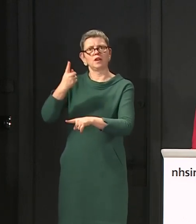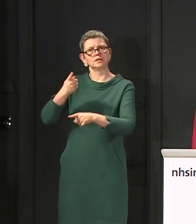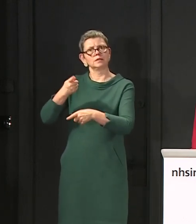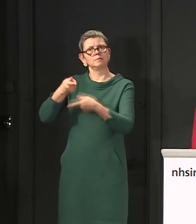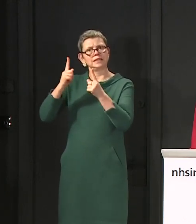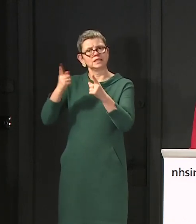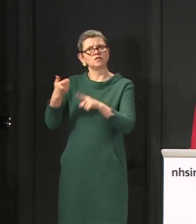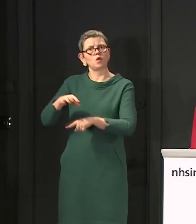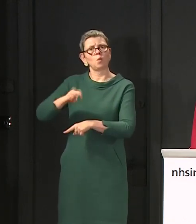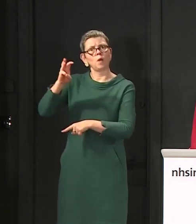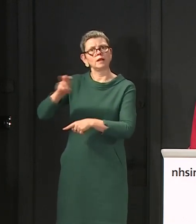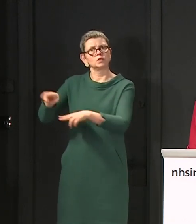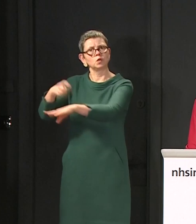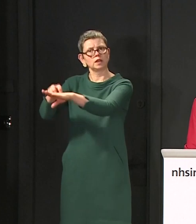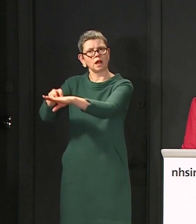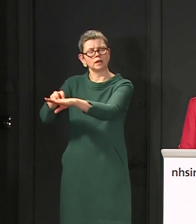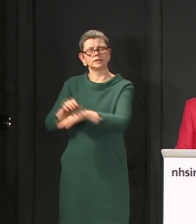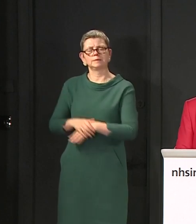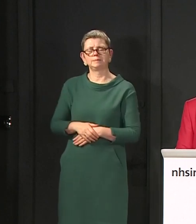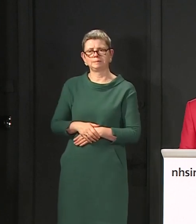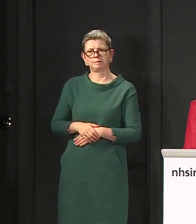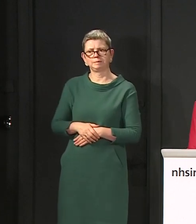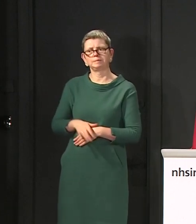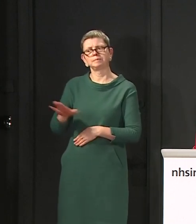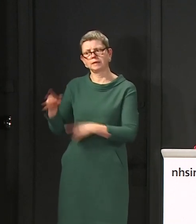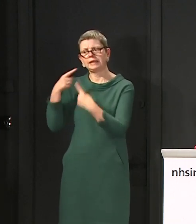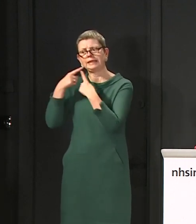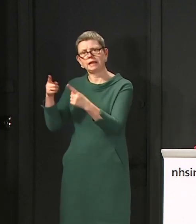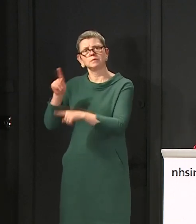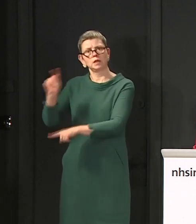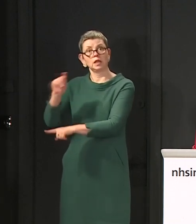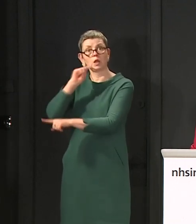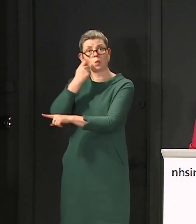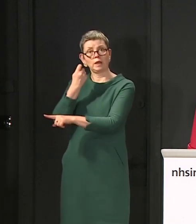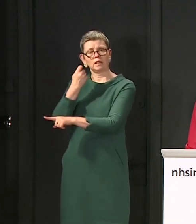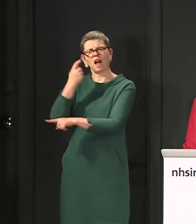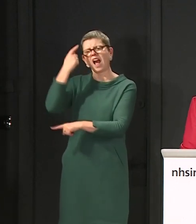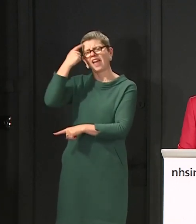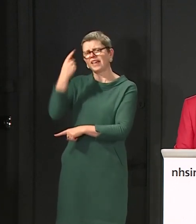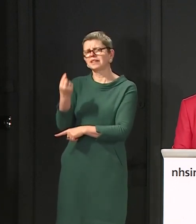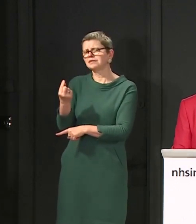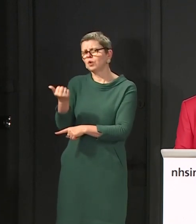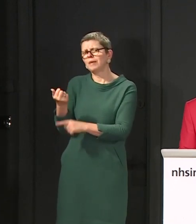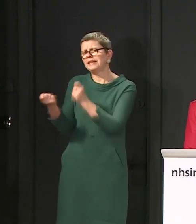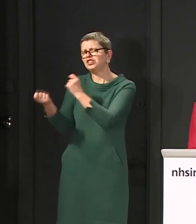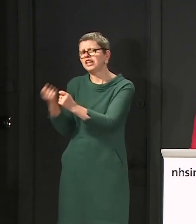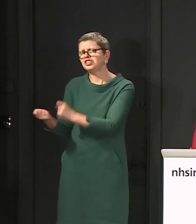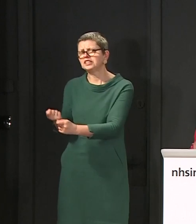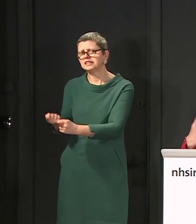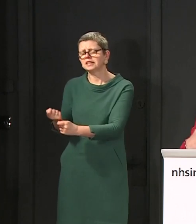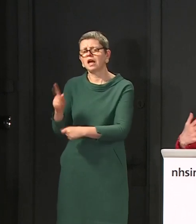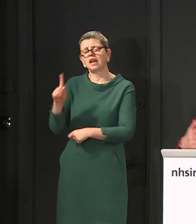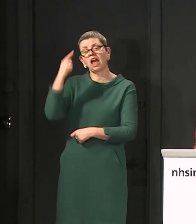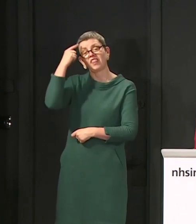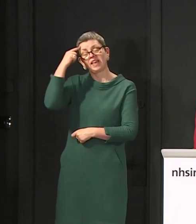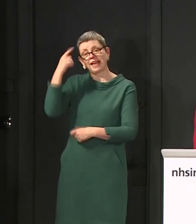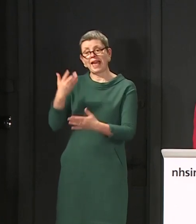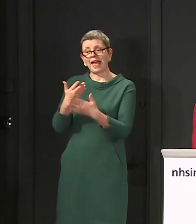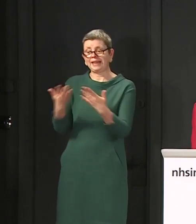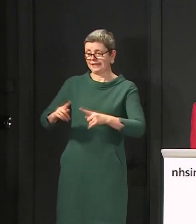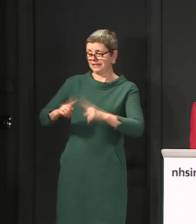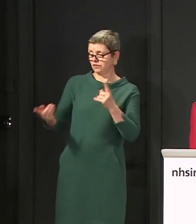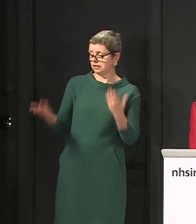expect the detail of these immediate changes that the Prime Minister will announce to be significant, and I predict that any differences with the position